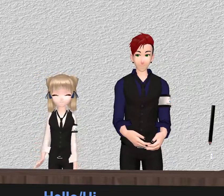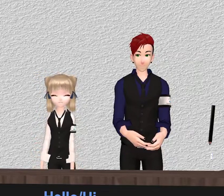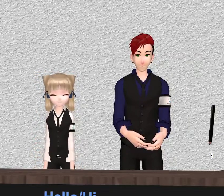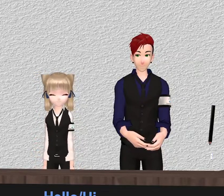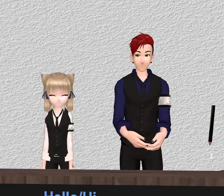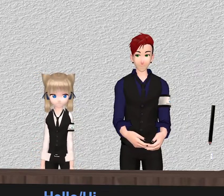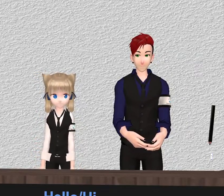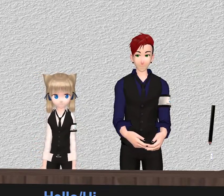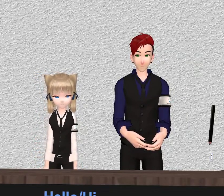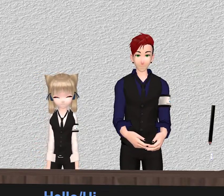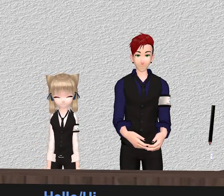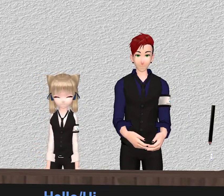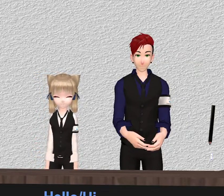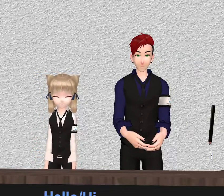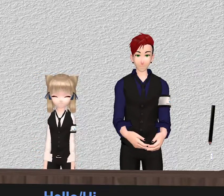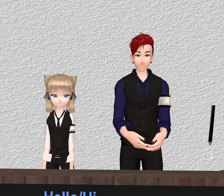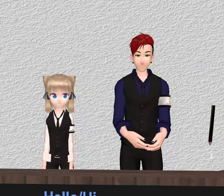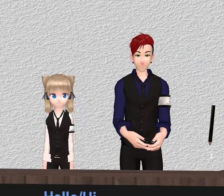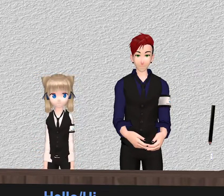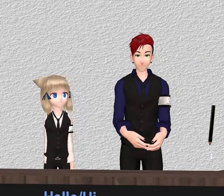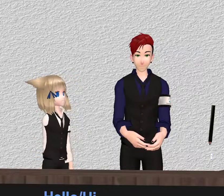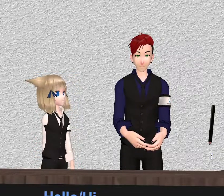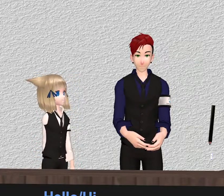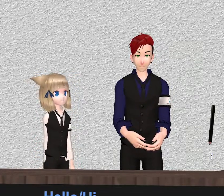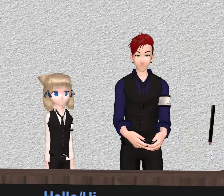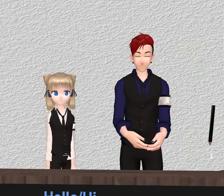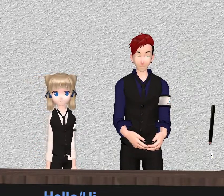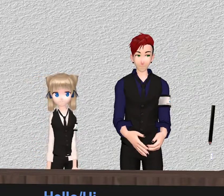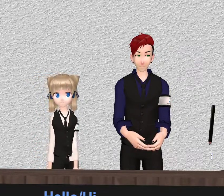All right. Okay, so 5,